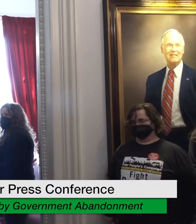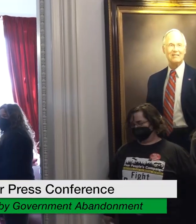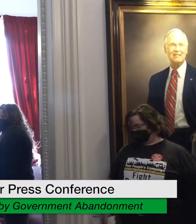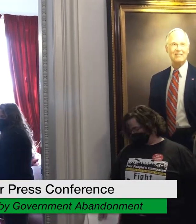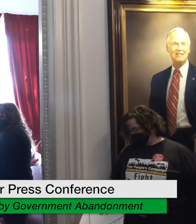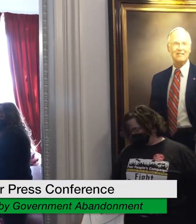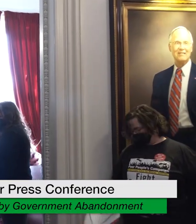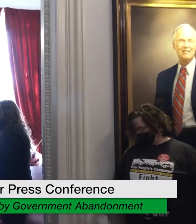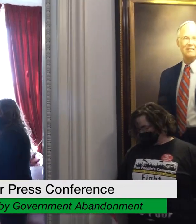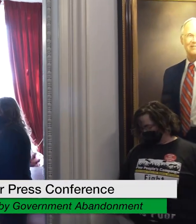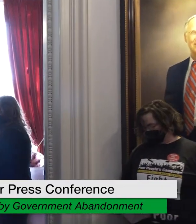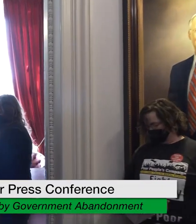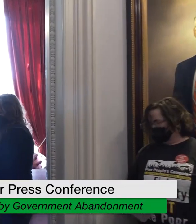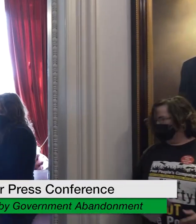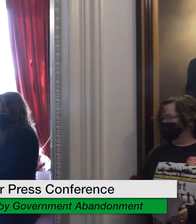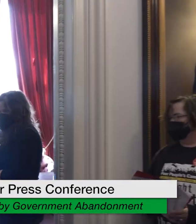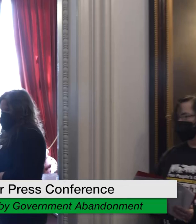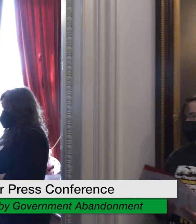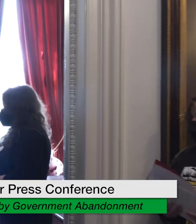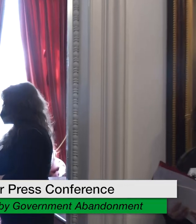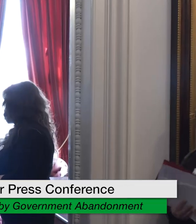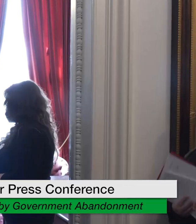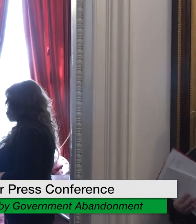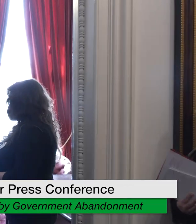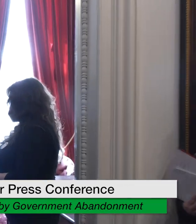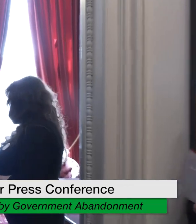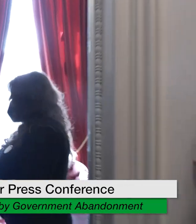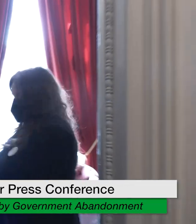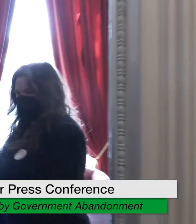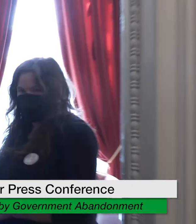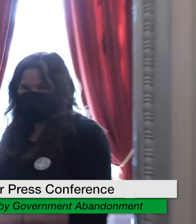The petitions are going to be delivered to Governor